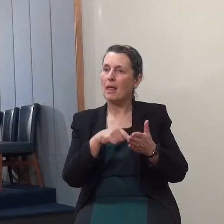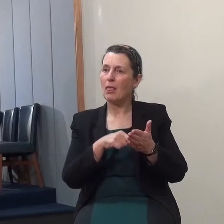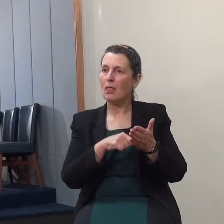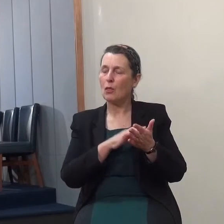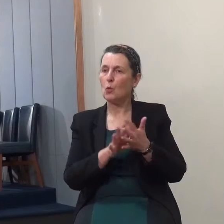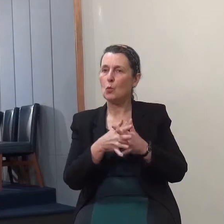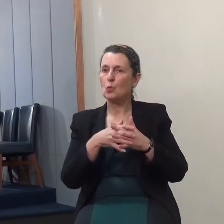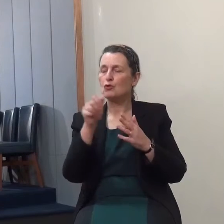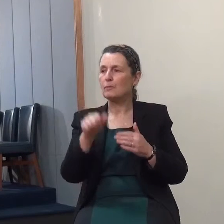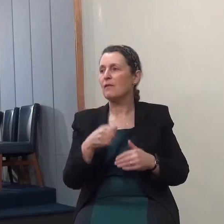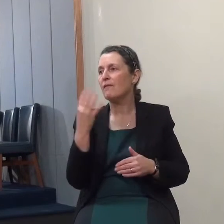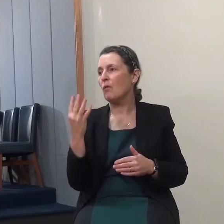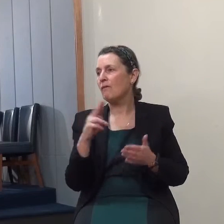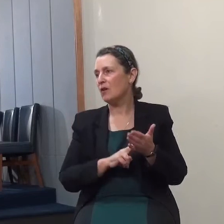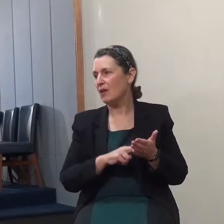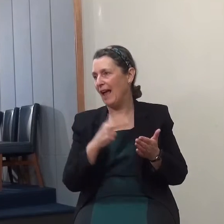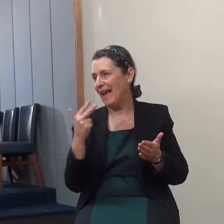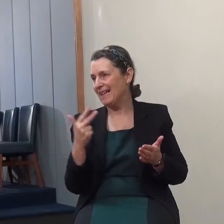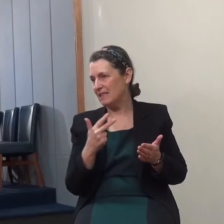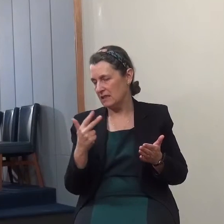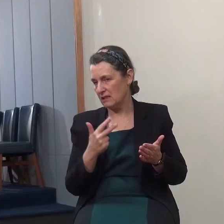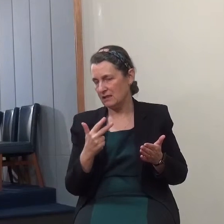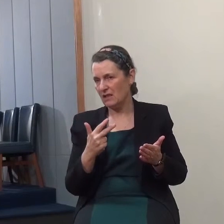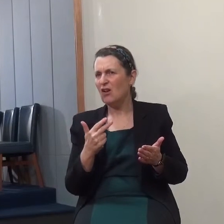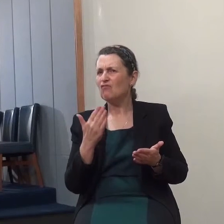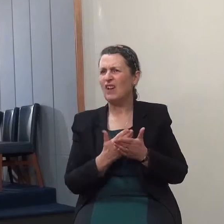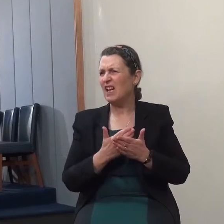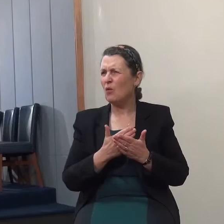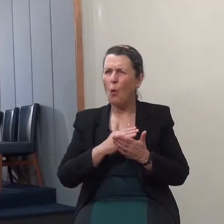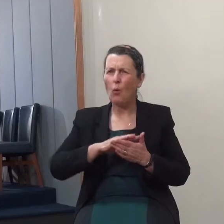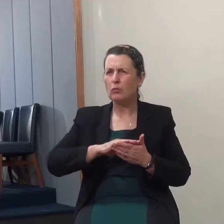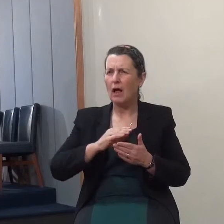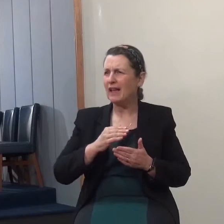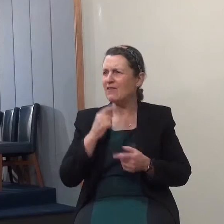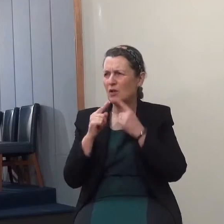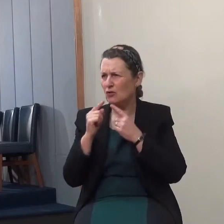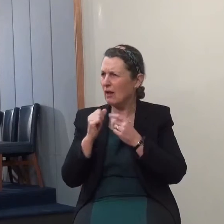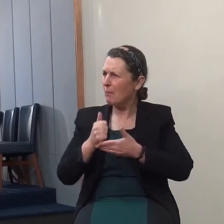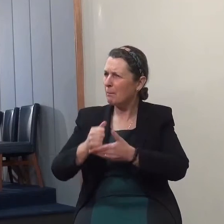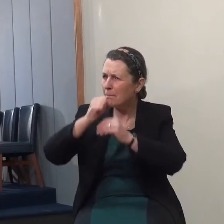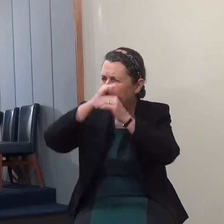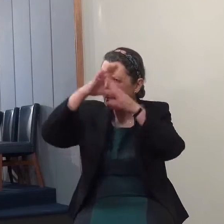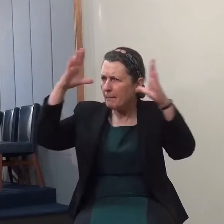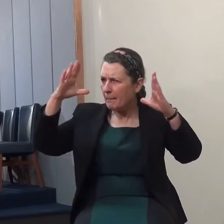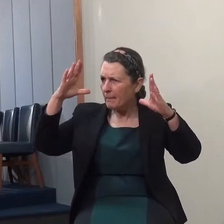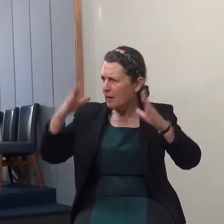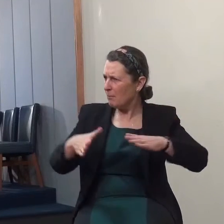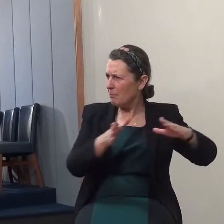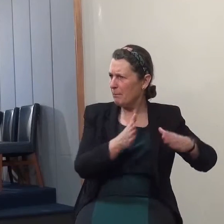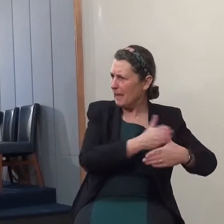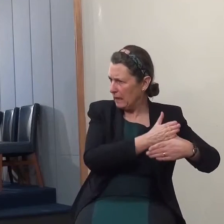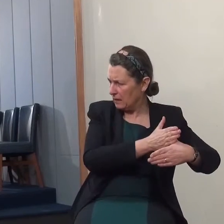and verse 18. I'm really elaborately setting the scene. And Jesus, walking by the Sea